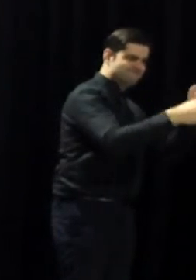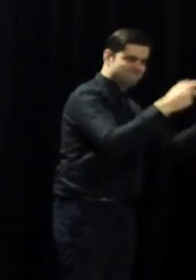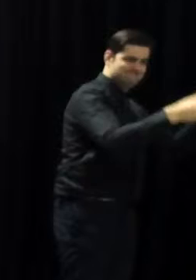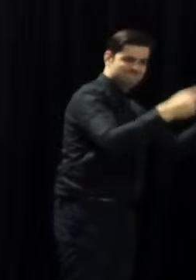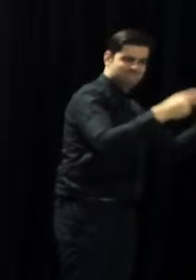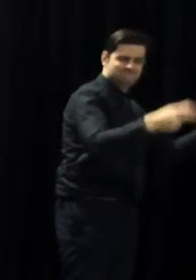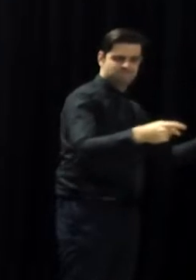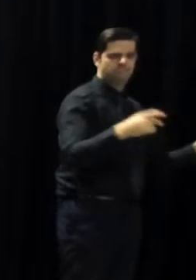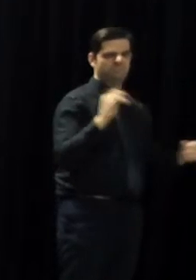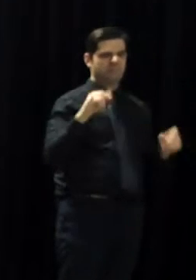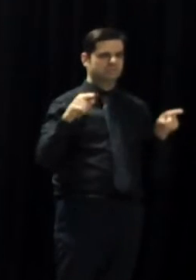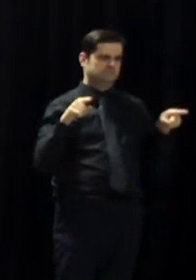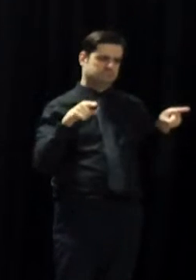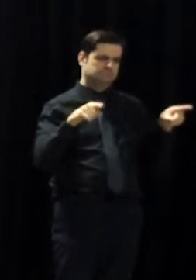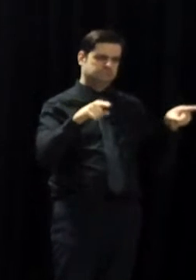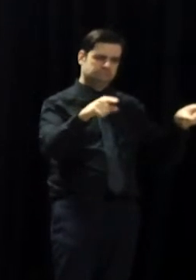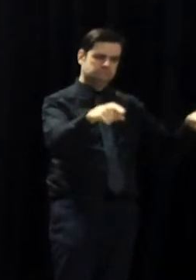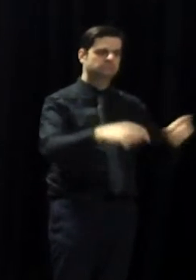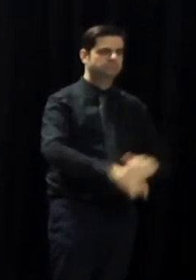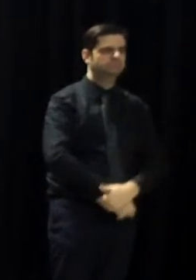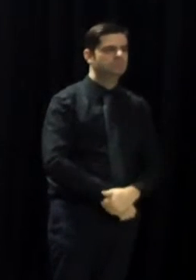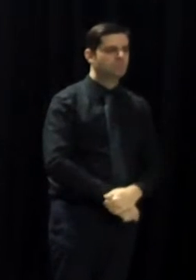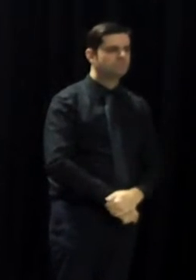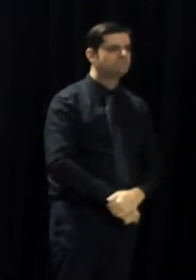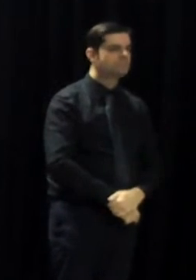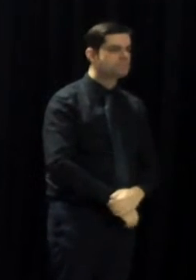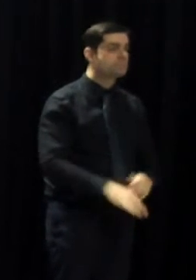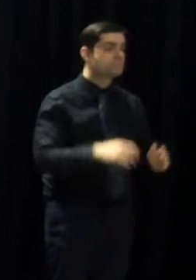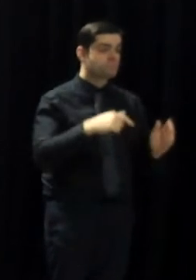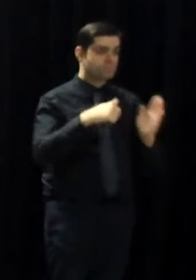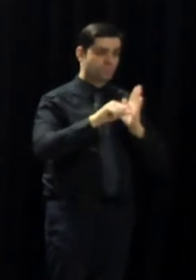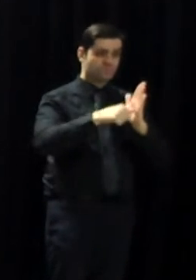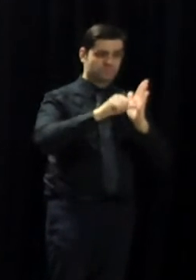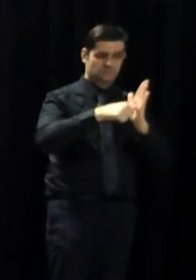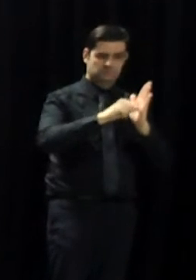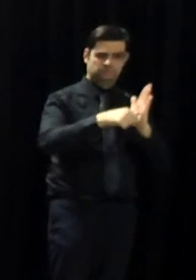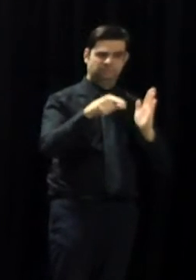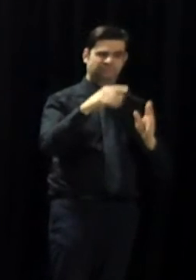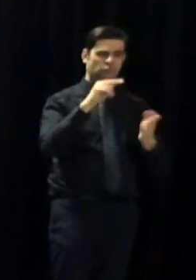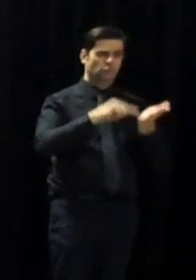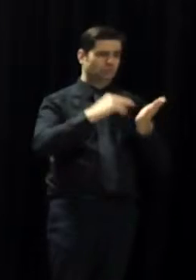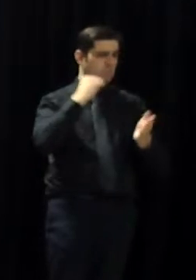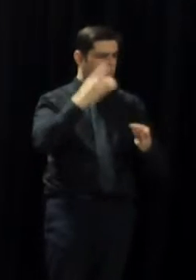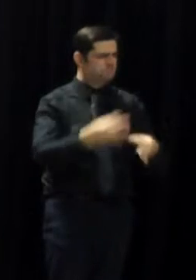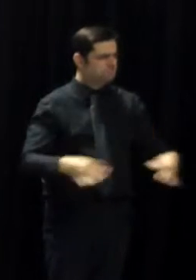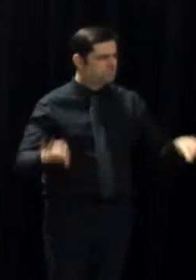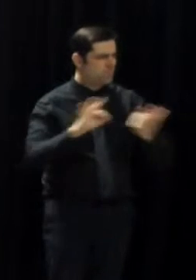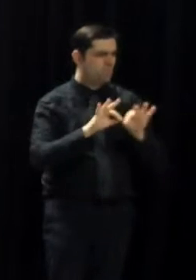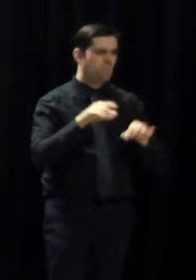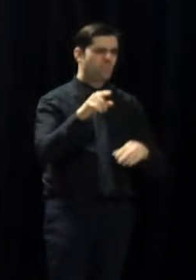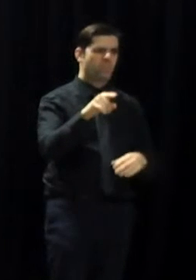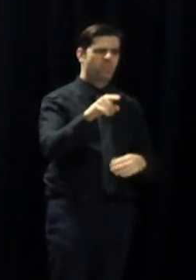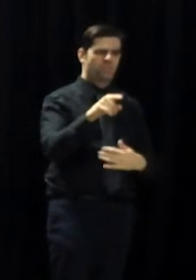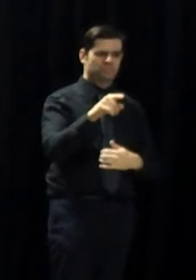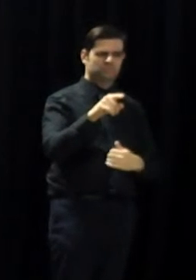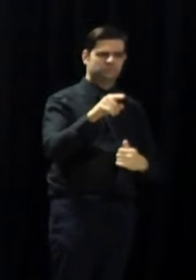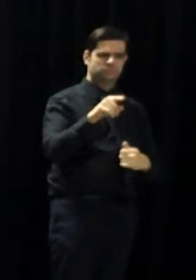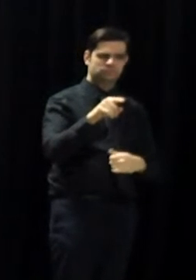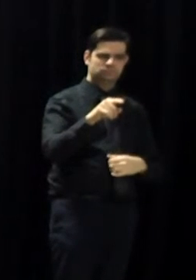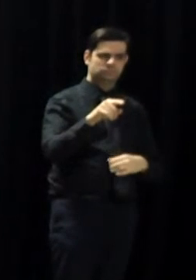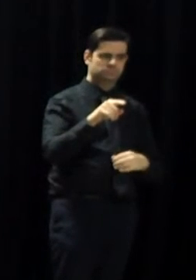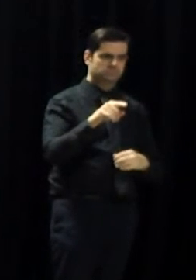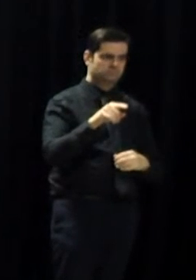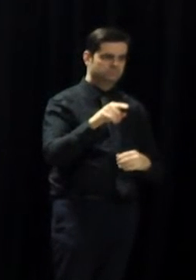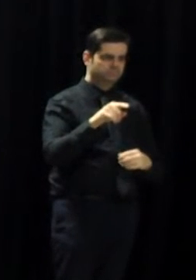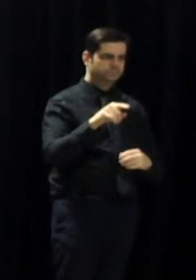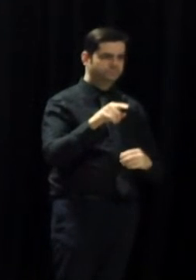that if you're getting your partners saying they're busy, keep pushing. Let's get this done as soon as we can. And could